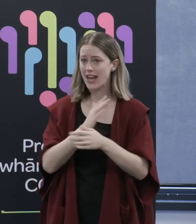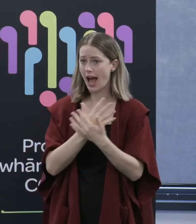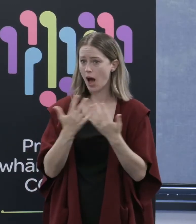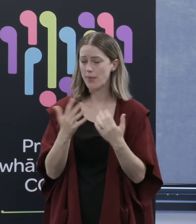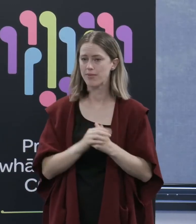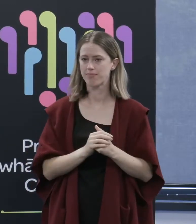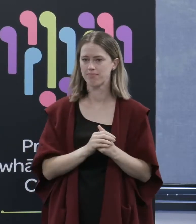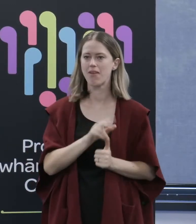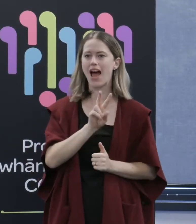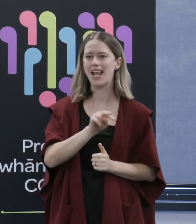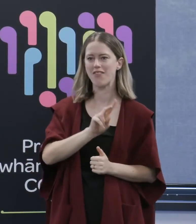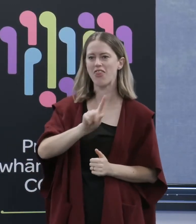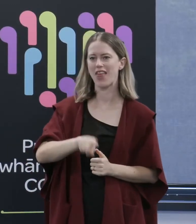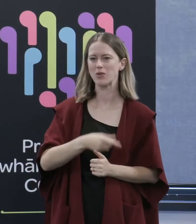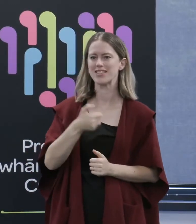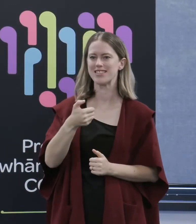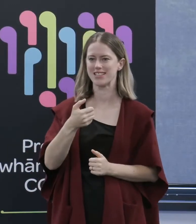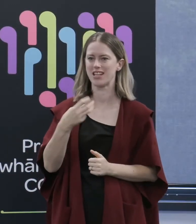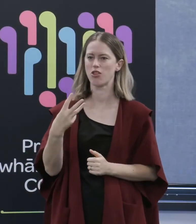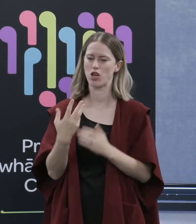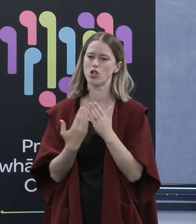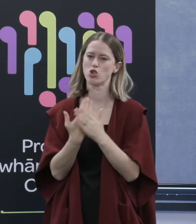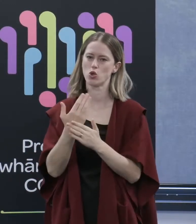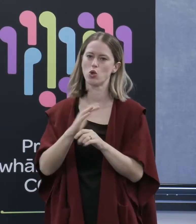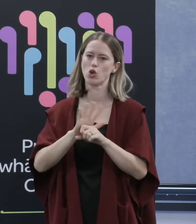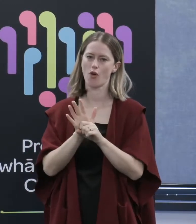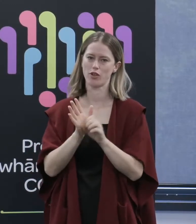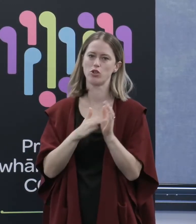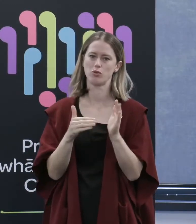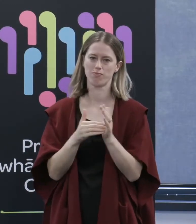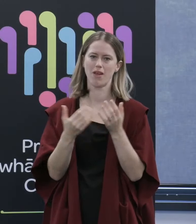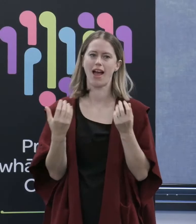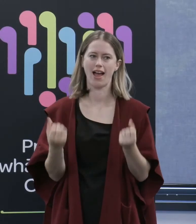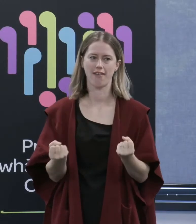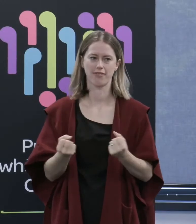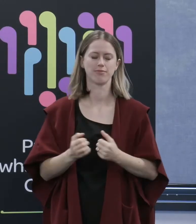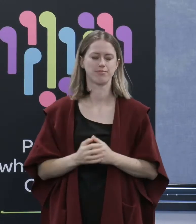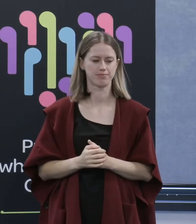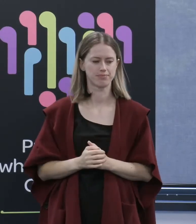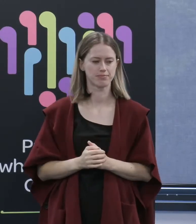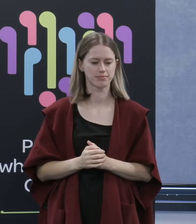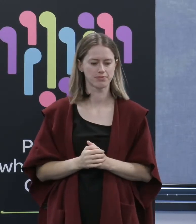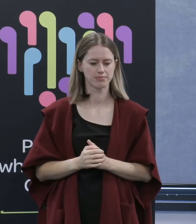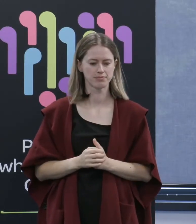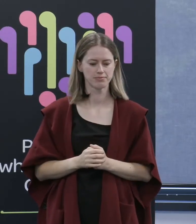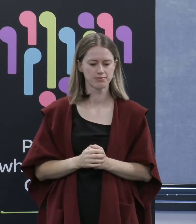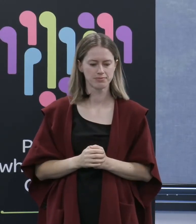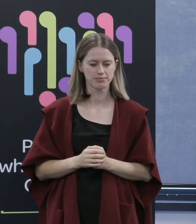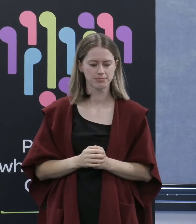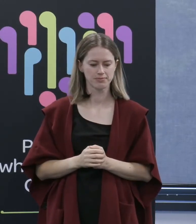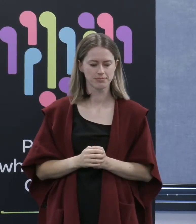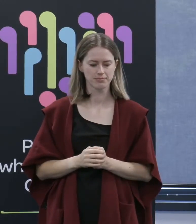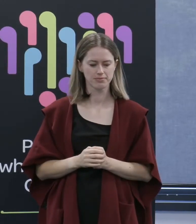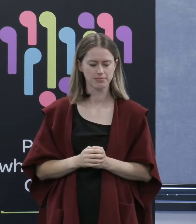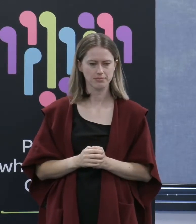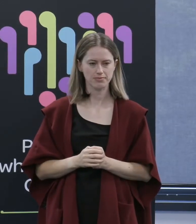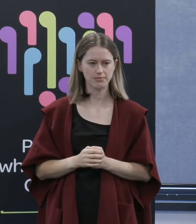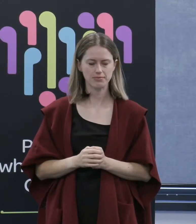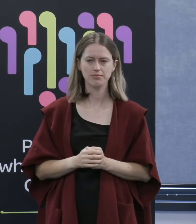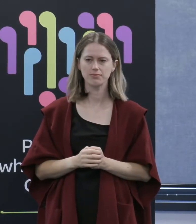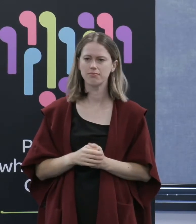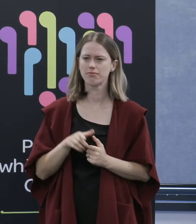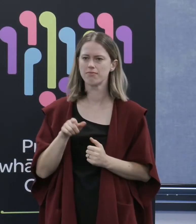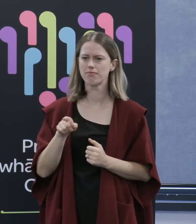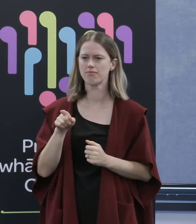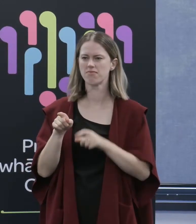are 11,063 new community cases of Covid-19 across the country. This is